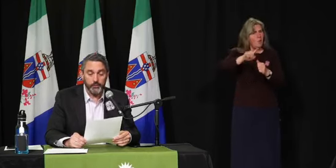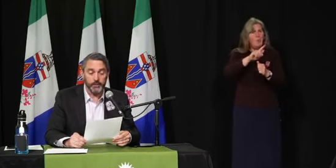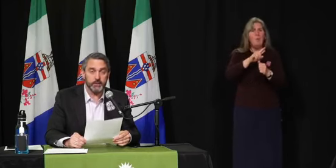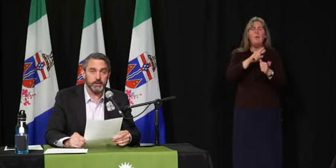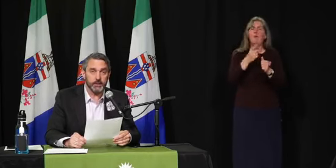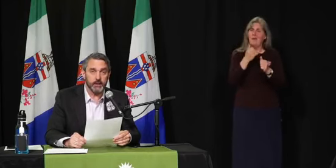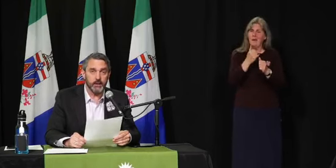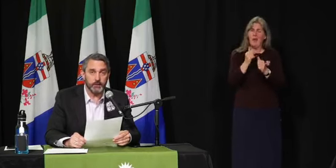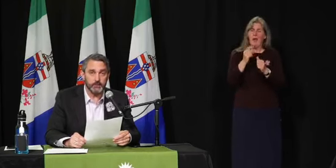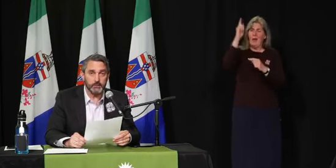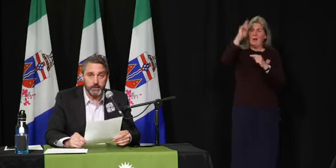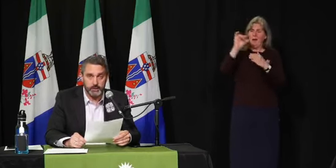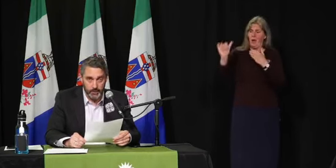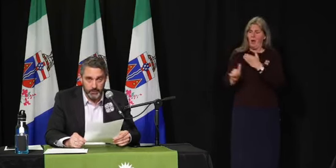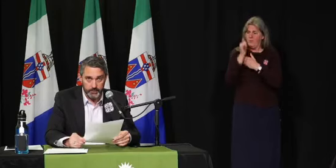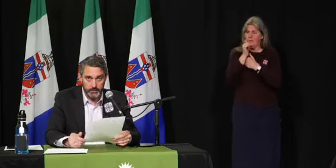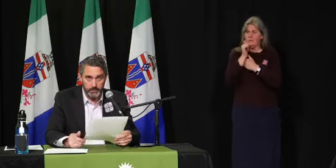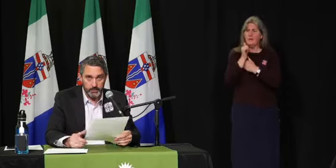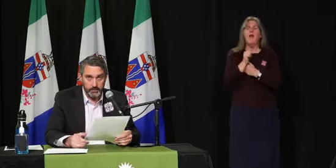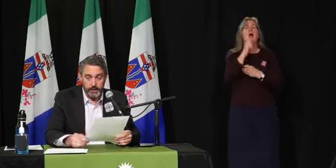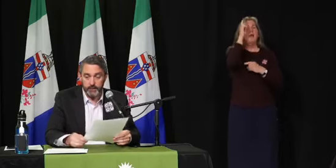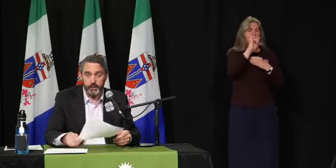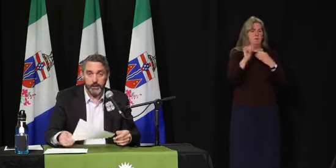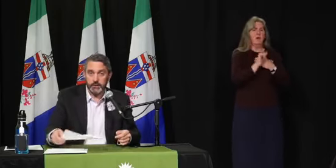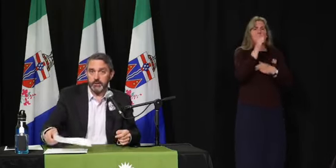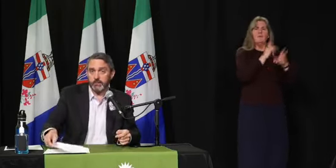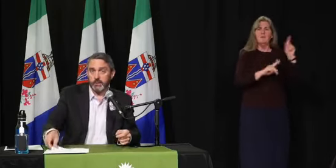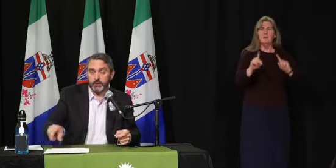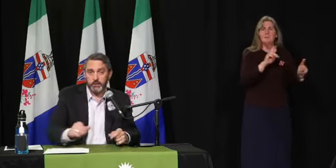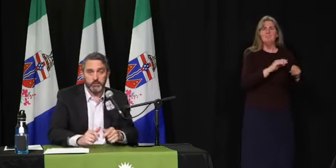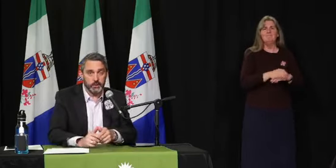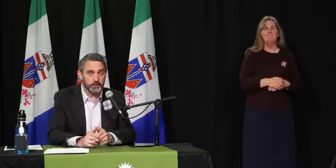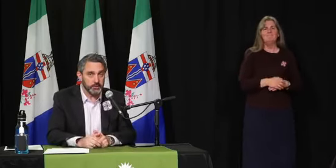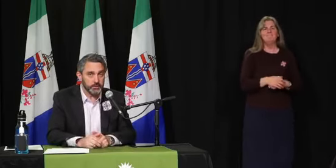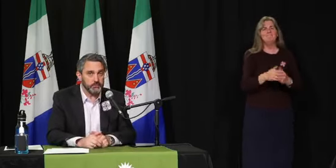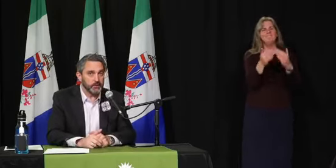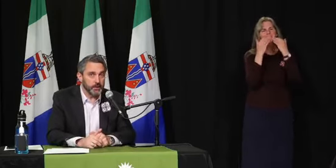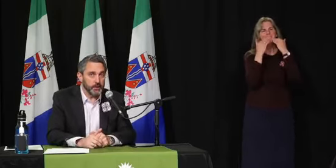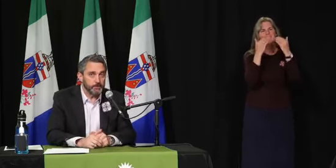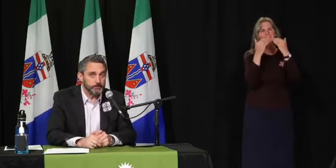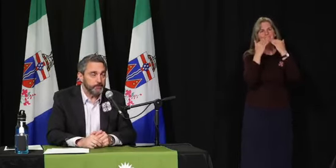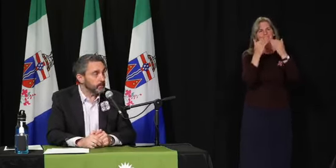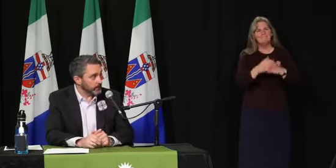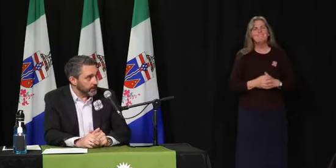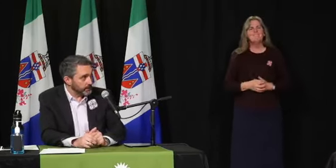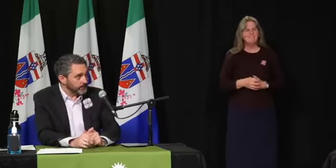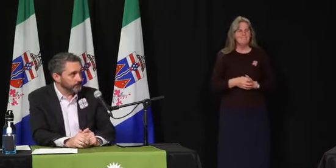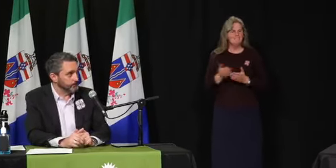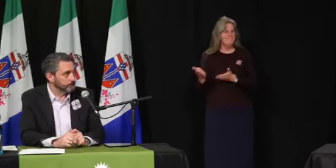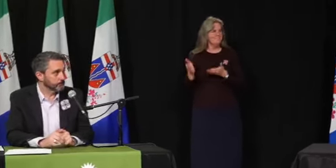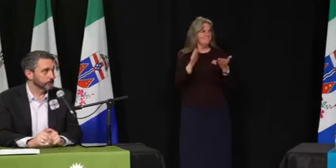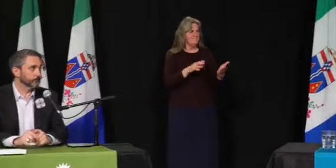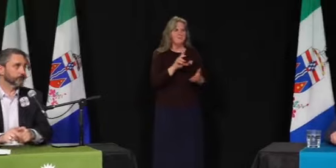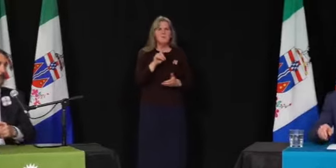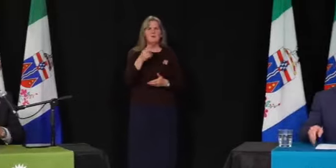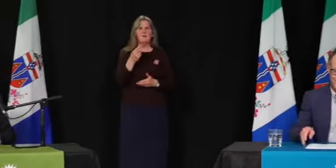our own risk and also the risk to others. Thank you very much. Masi Cho, Ganesh Chonithan. Dr. Hanley.